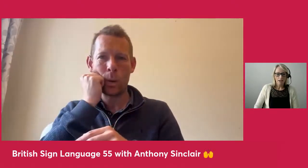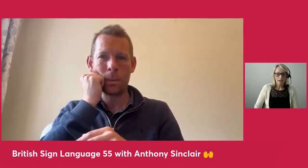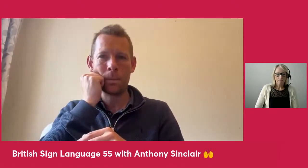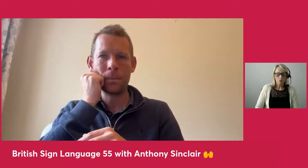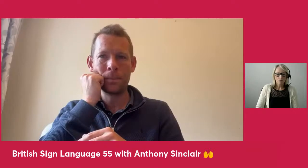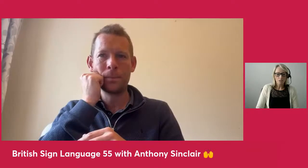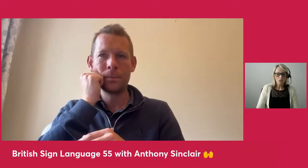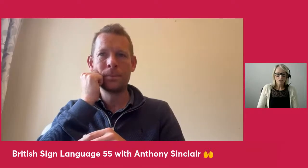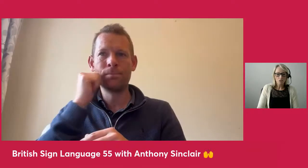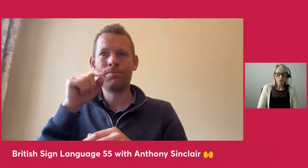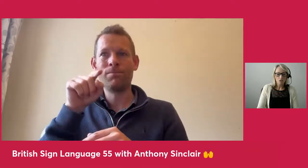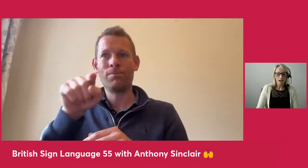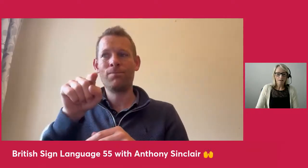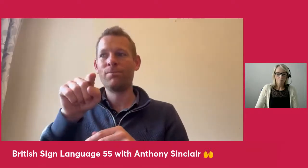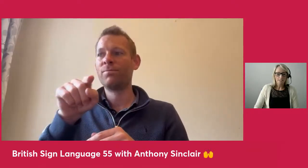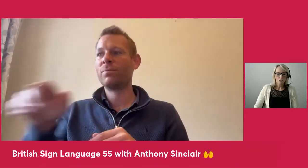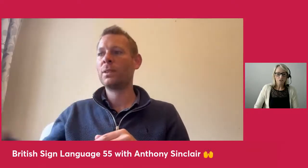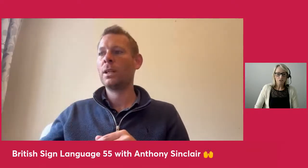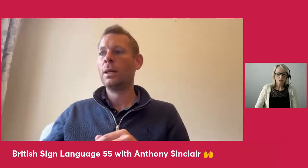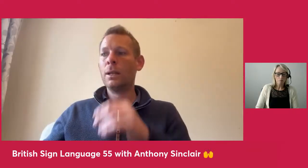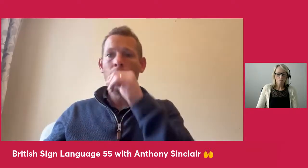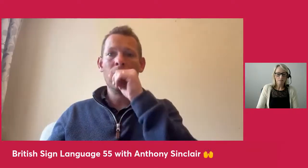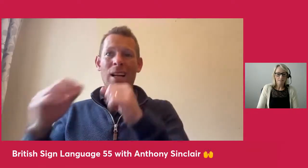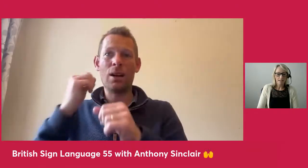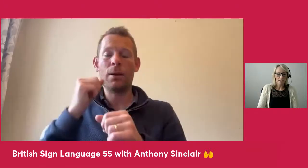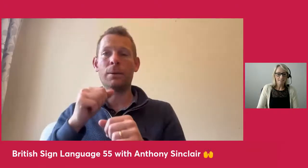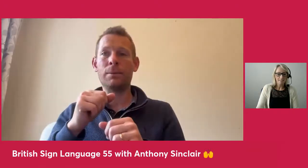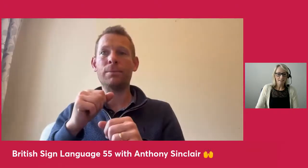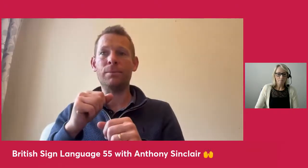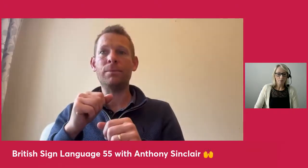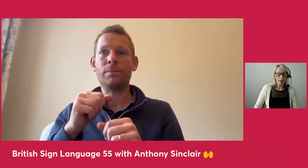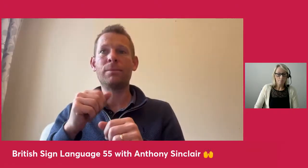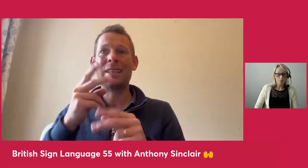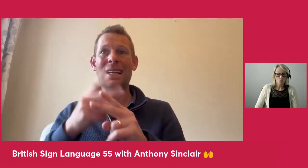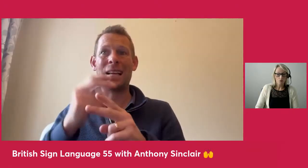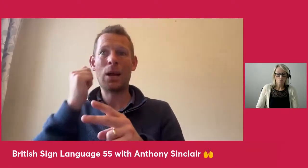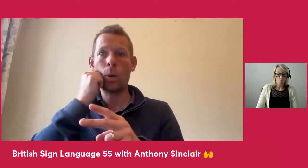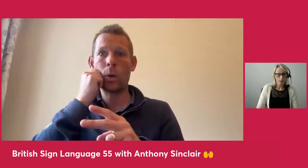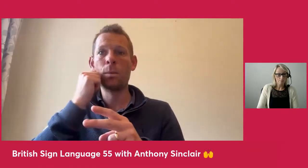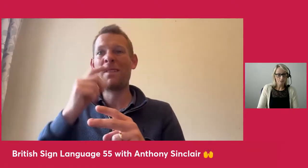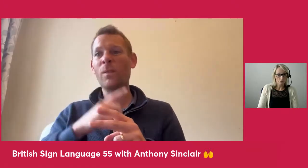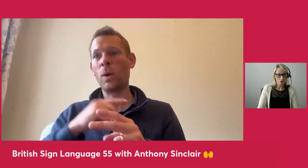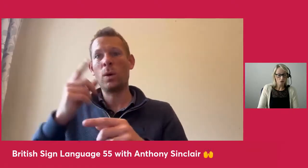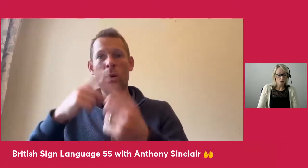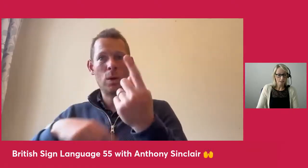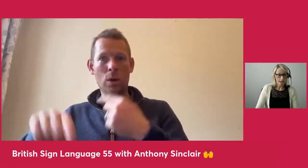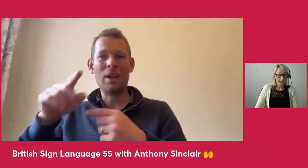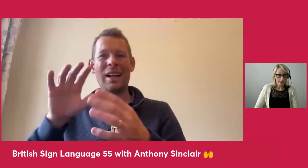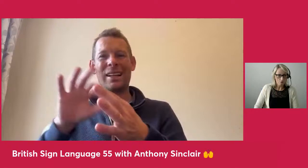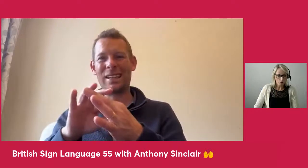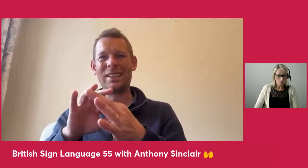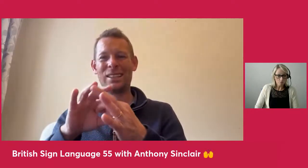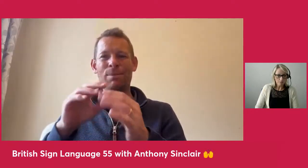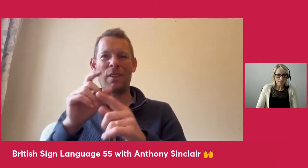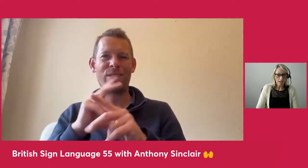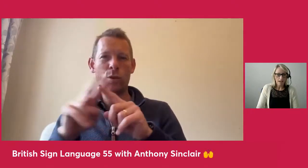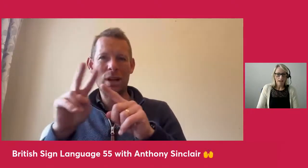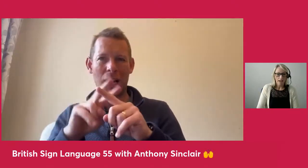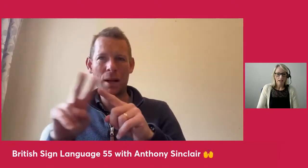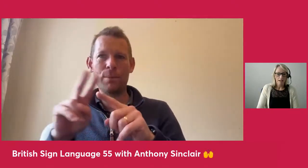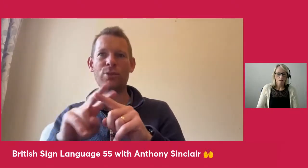So I'm going to teach you some signs that perhaps are relevant to care